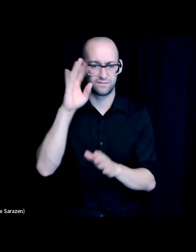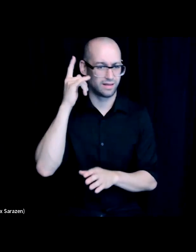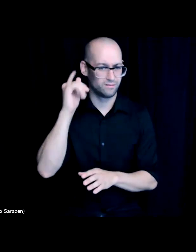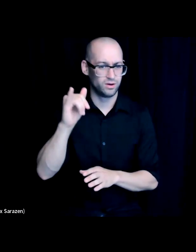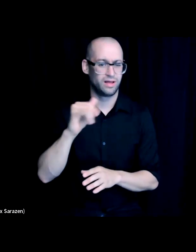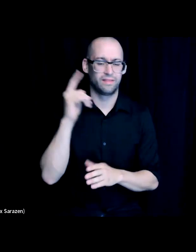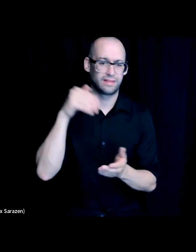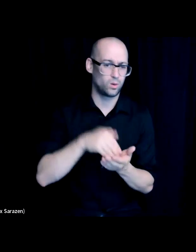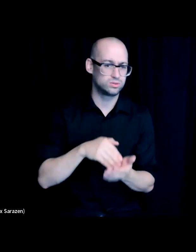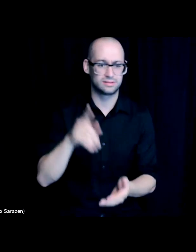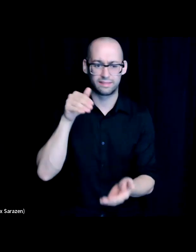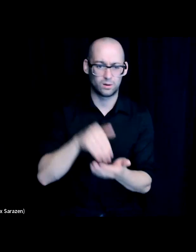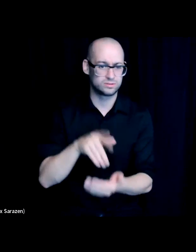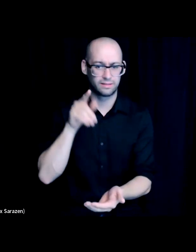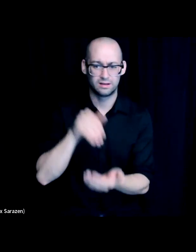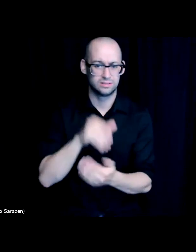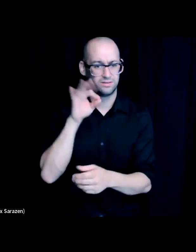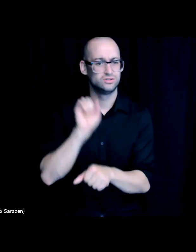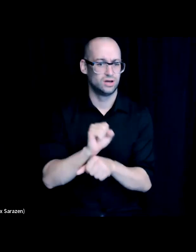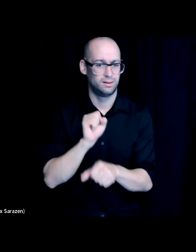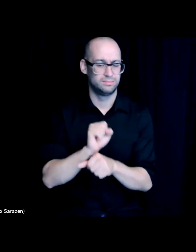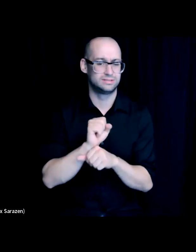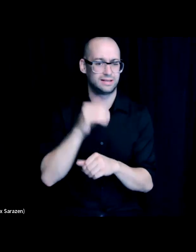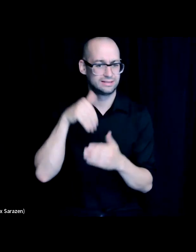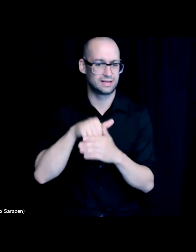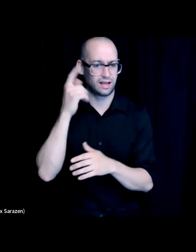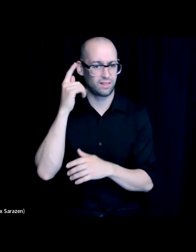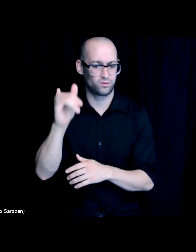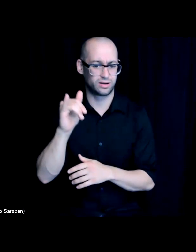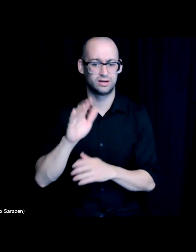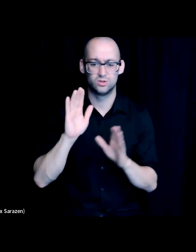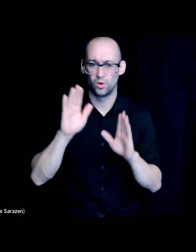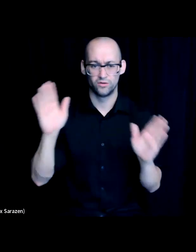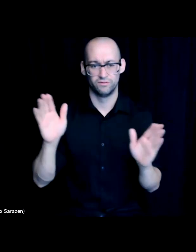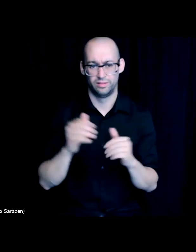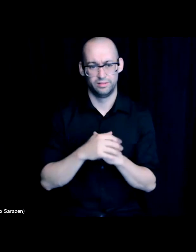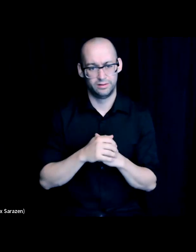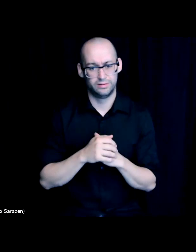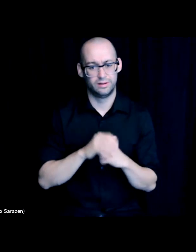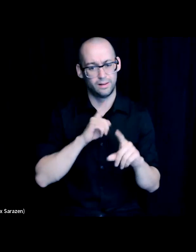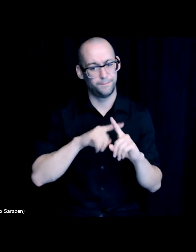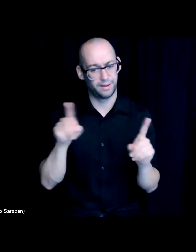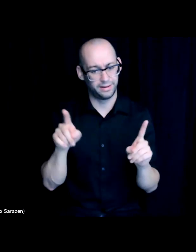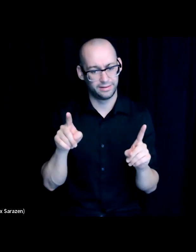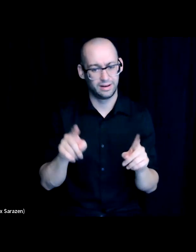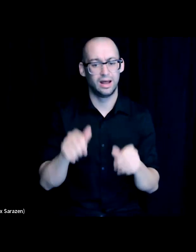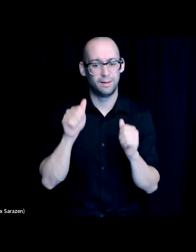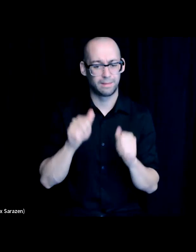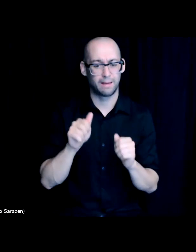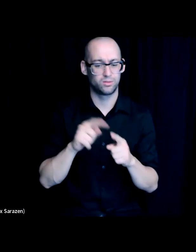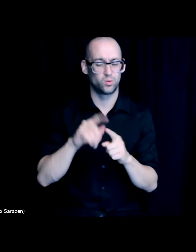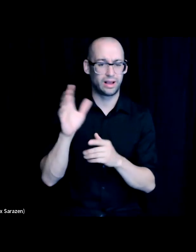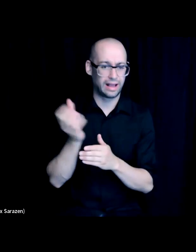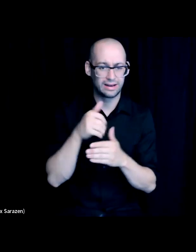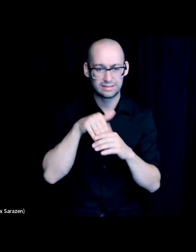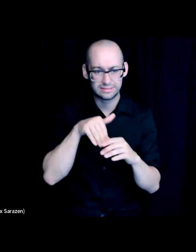thousands upon thousands upon thousands of jobs here in California, and it's wonderful. But being able to get in to apply